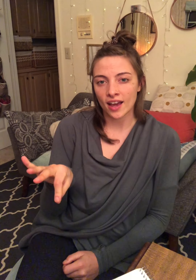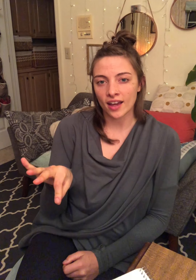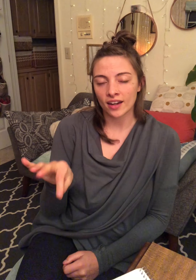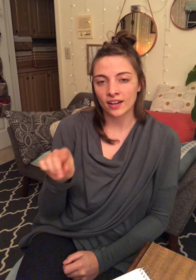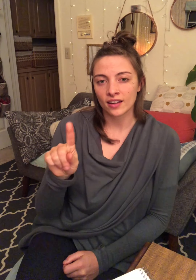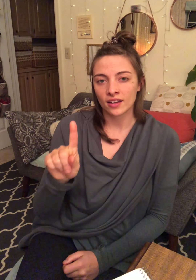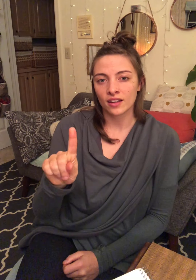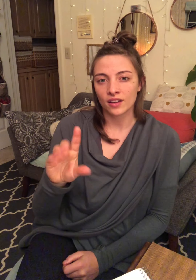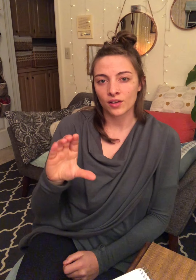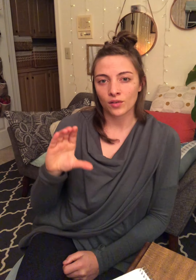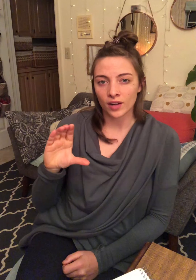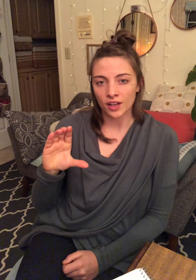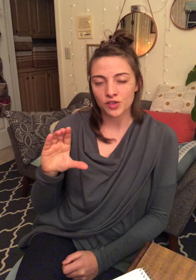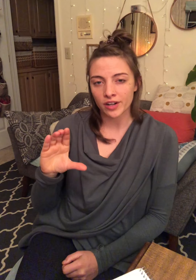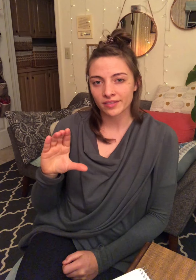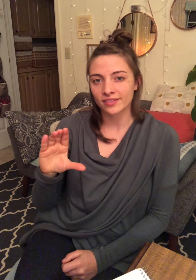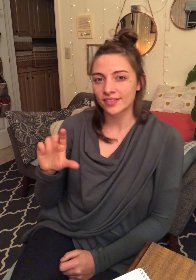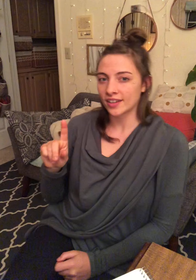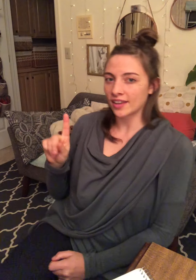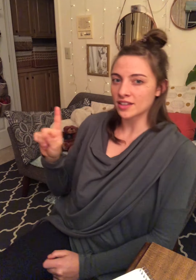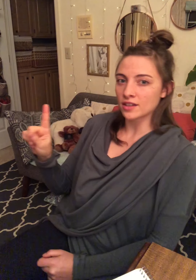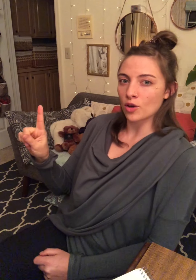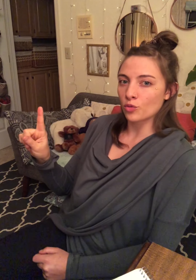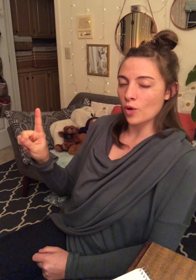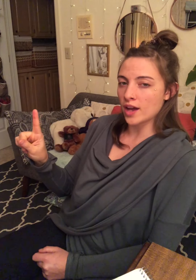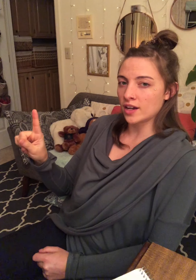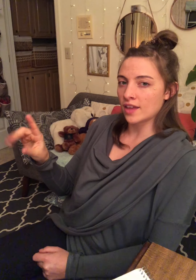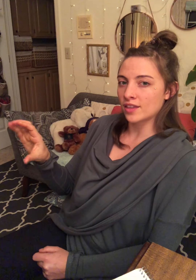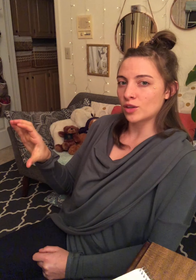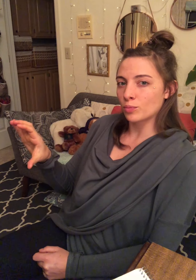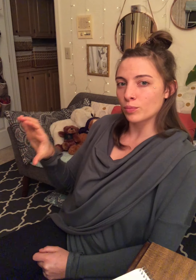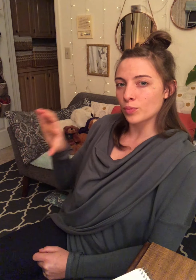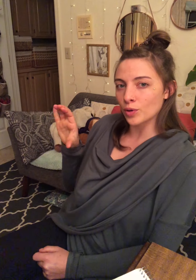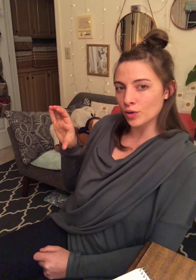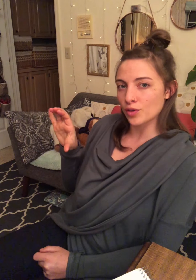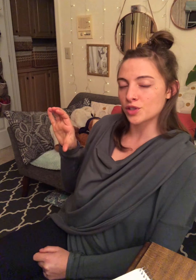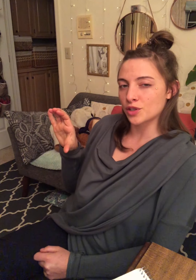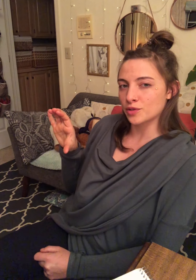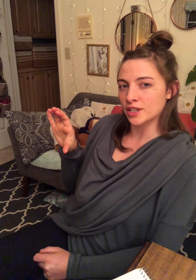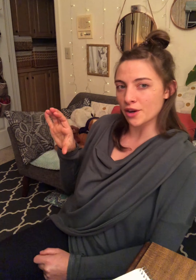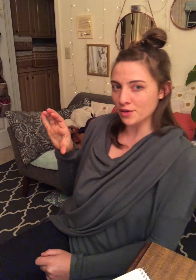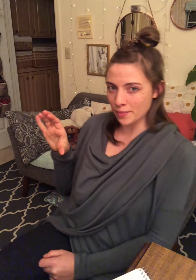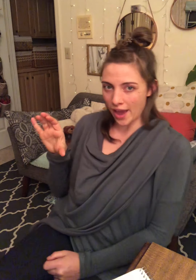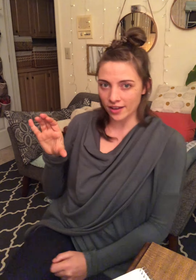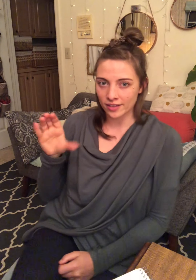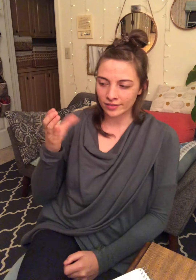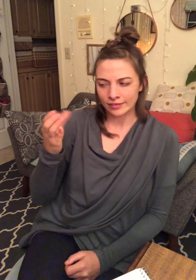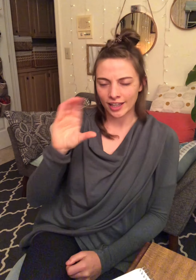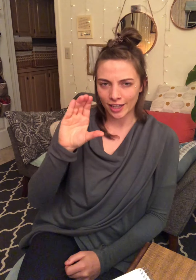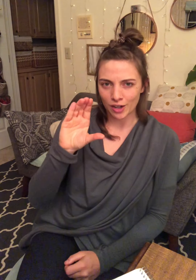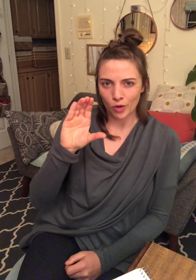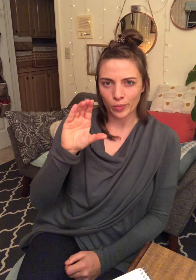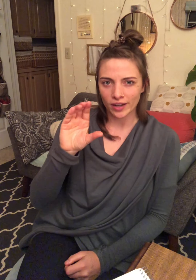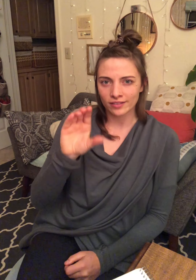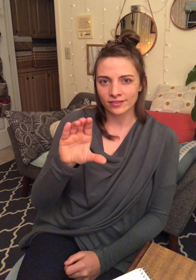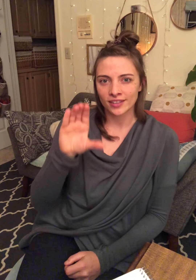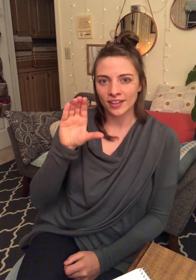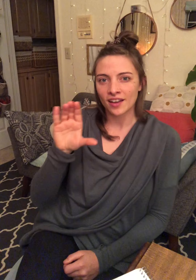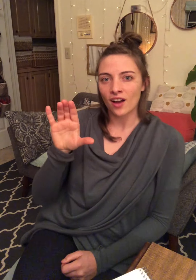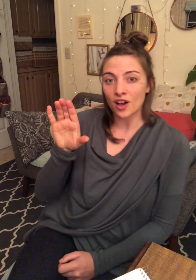99, 100. And that's a 1, and then you pull the 2 zeros back in an open. Also,